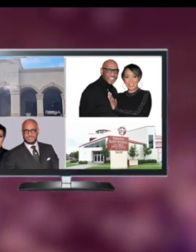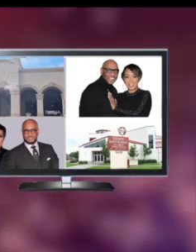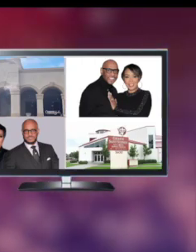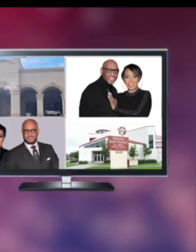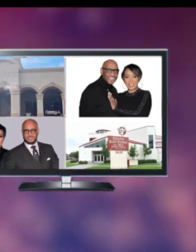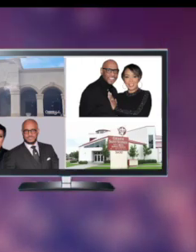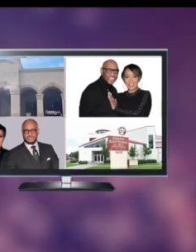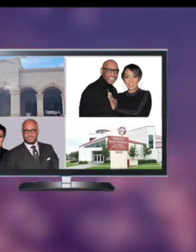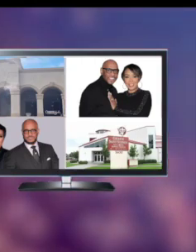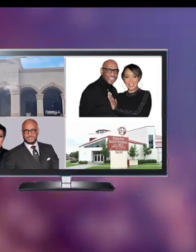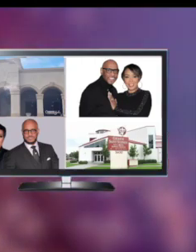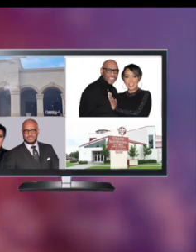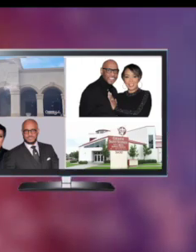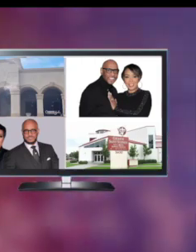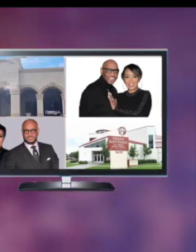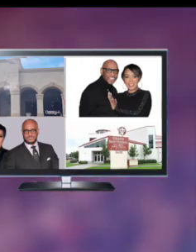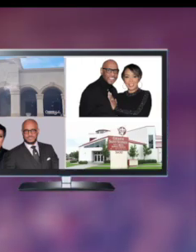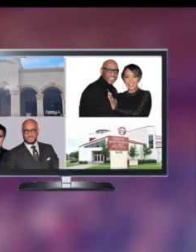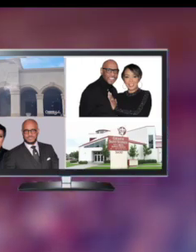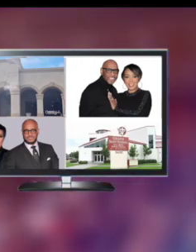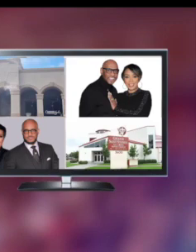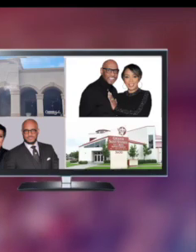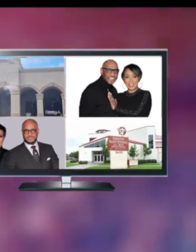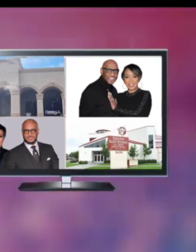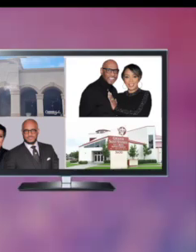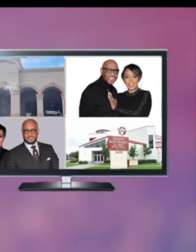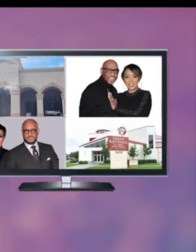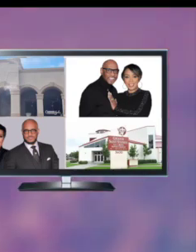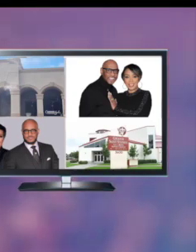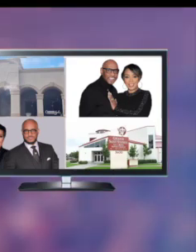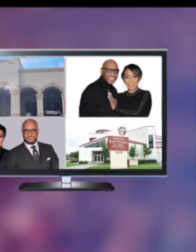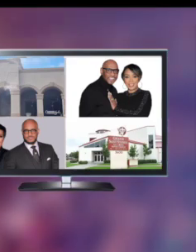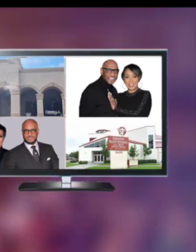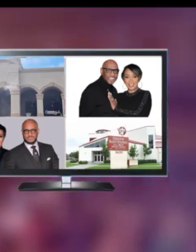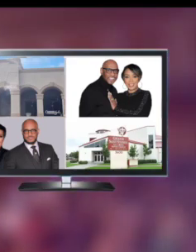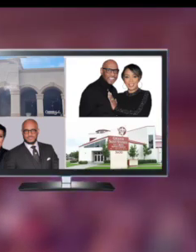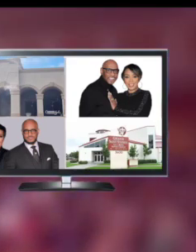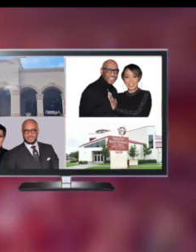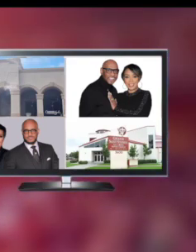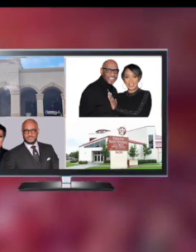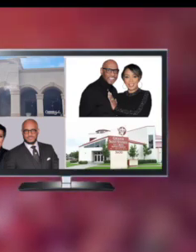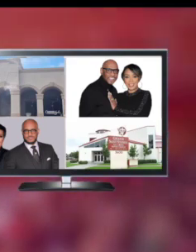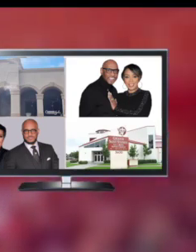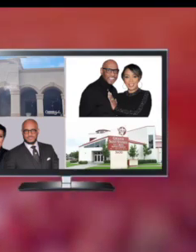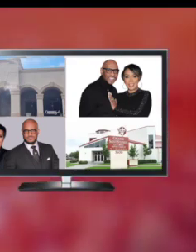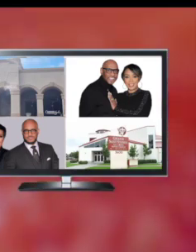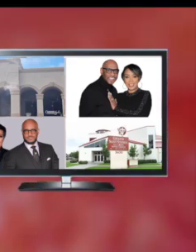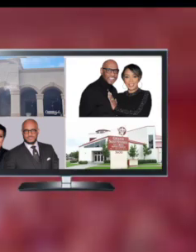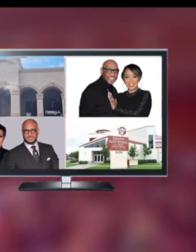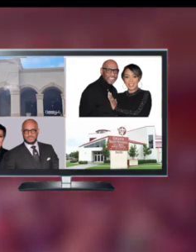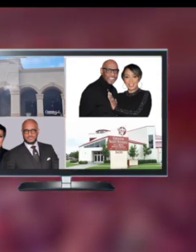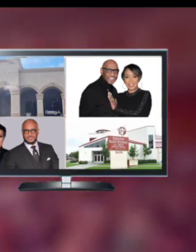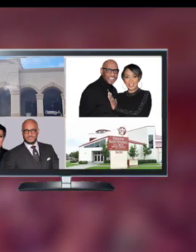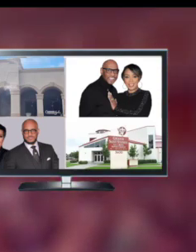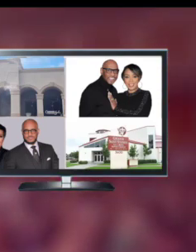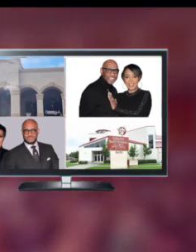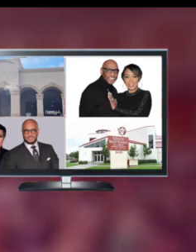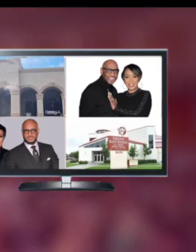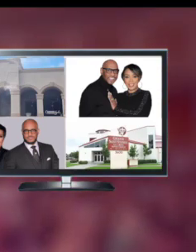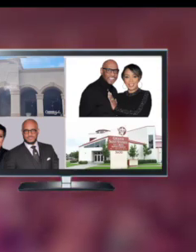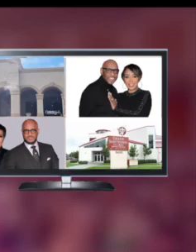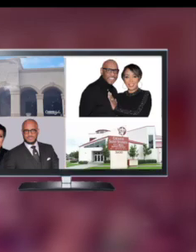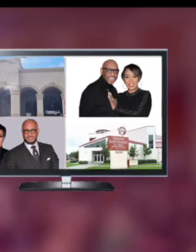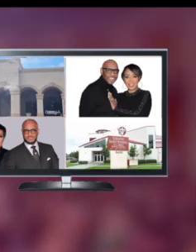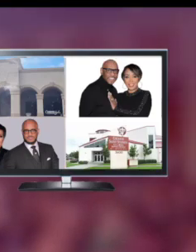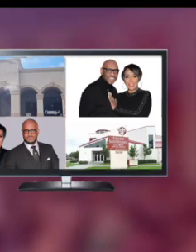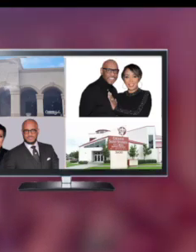us virtual from Greater St. Stephen, Sundays at 10:30 a.m. and Wednesdays at 7 p.m. Central Time. One